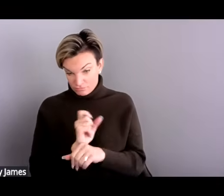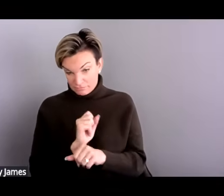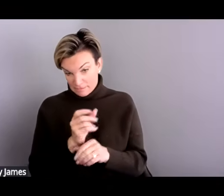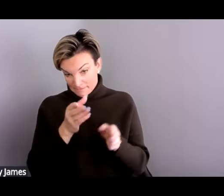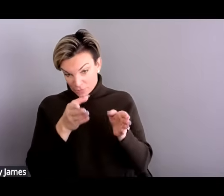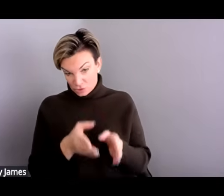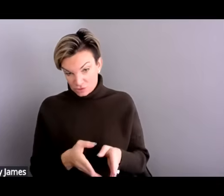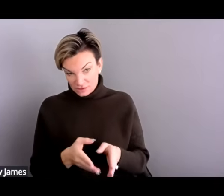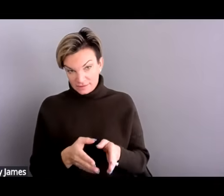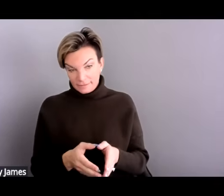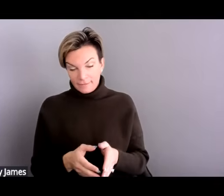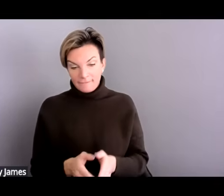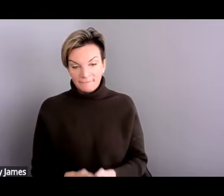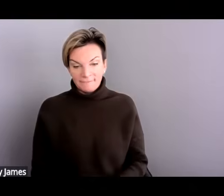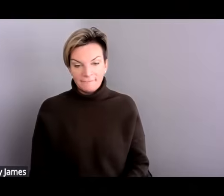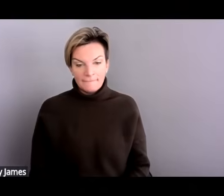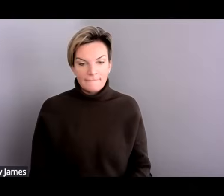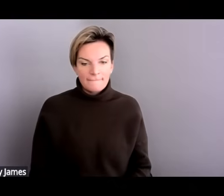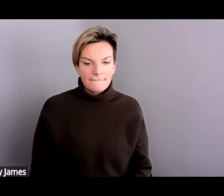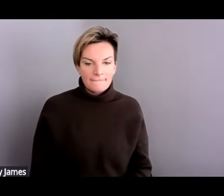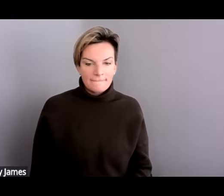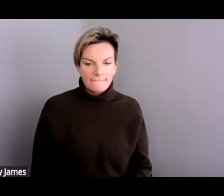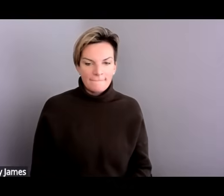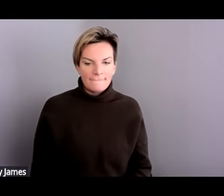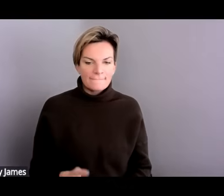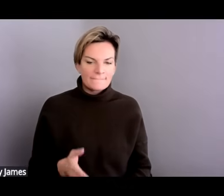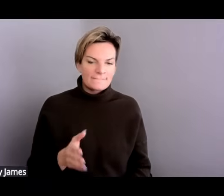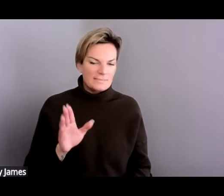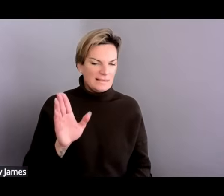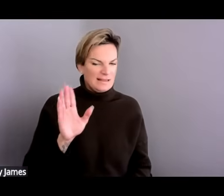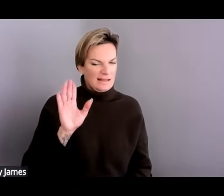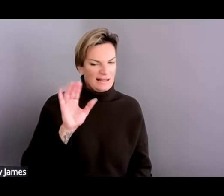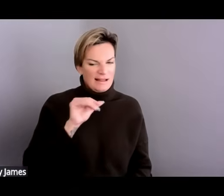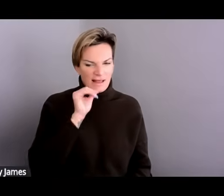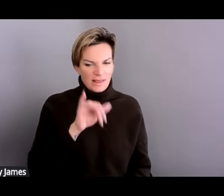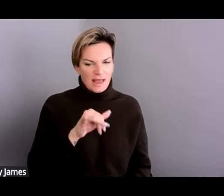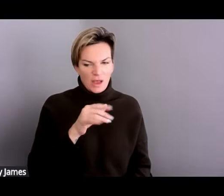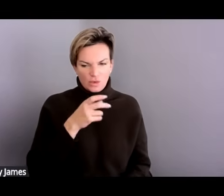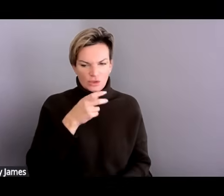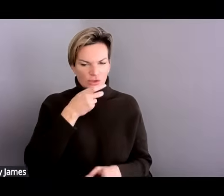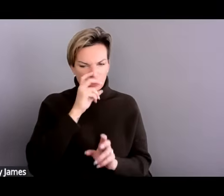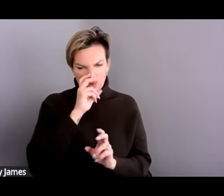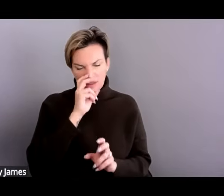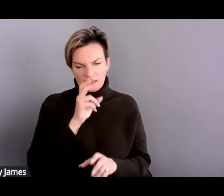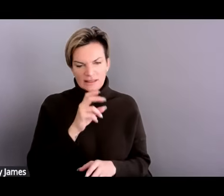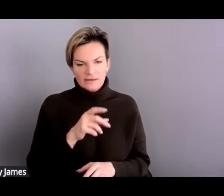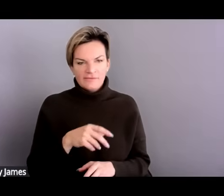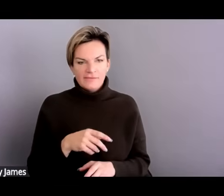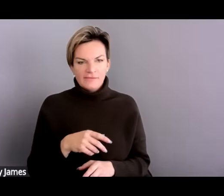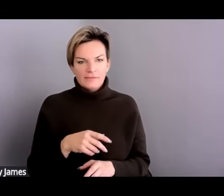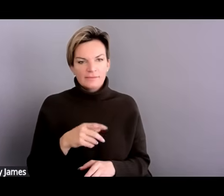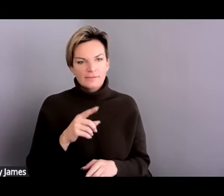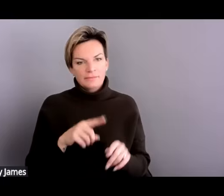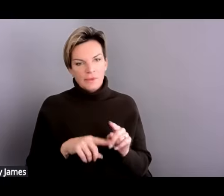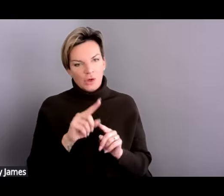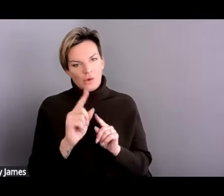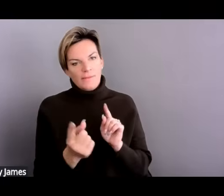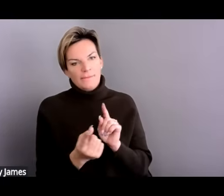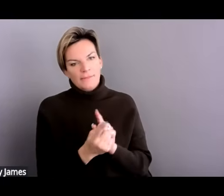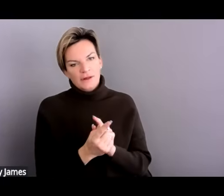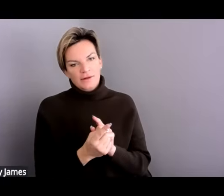we have Not mechanisms. quite that strict. I mean, yeah, they Oh, walk I up know and they that. say, are you a I'm saying registered that, voter? They say I'm saying yes. that if you and- come in here and you've got,